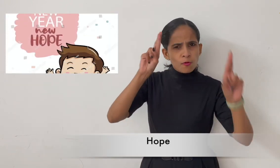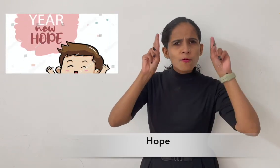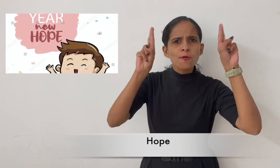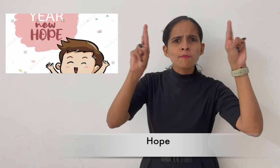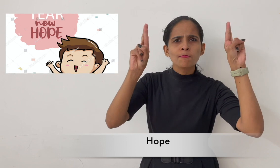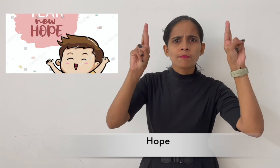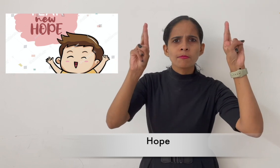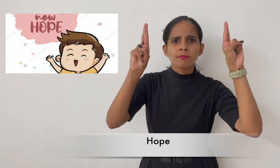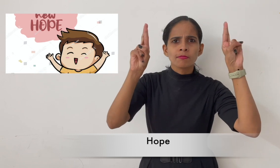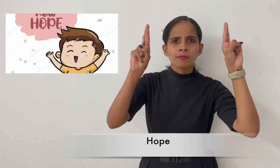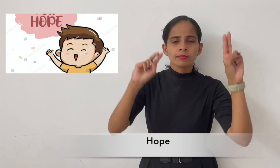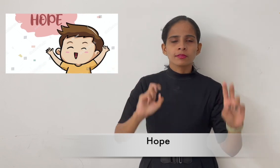Hope.